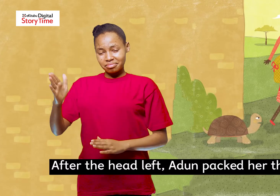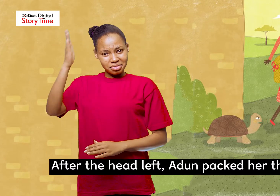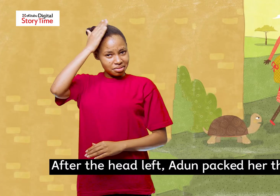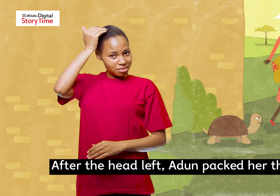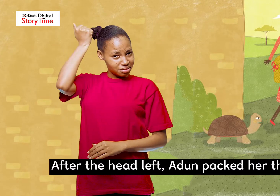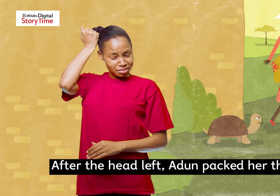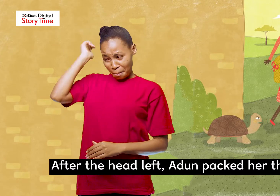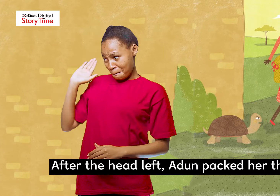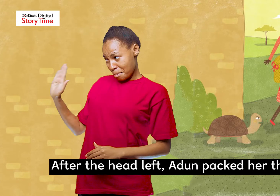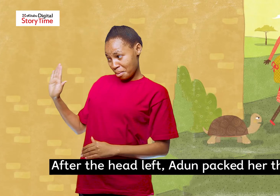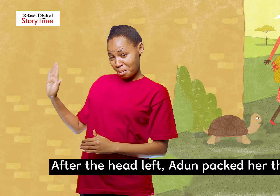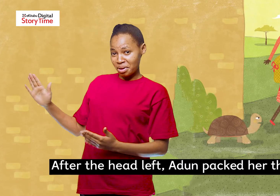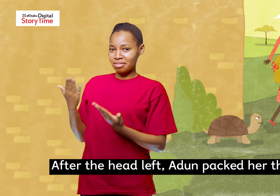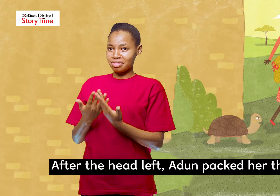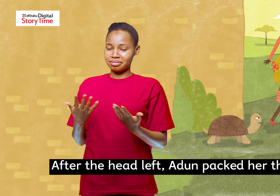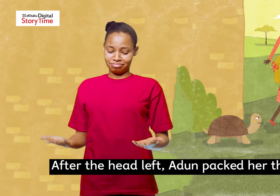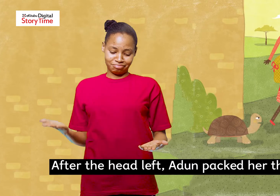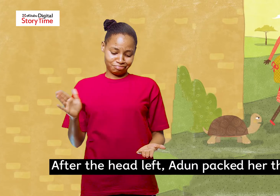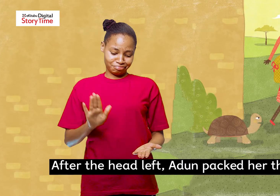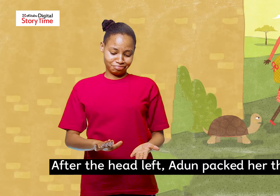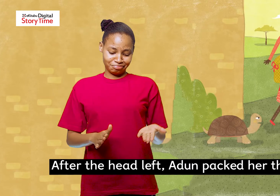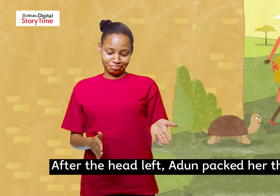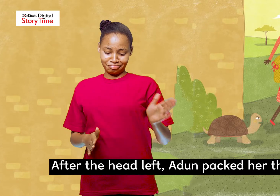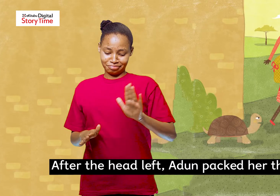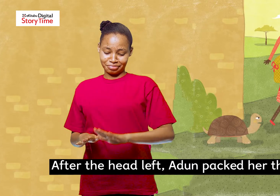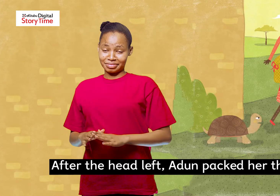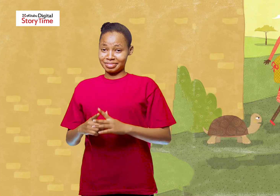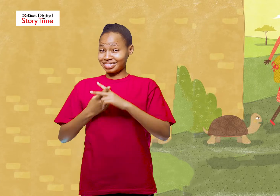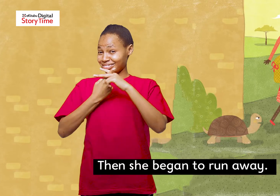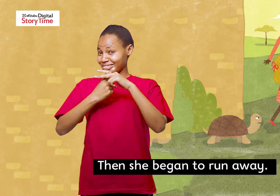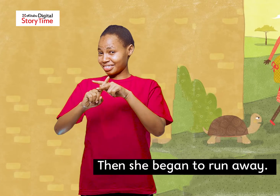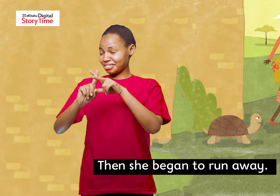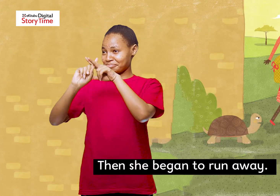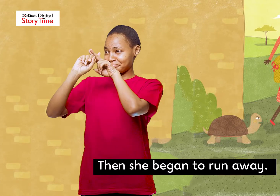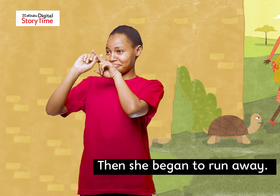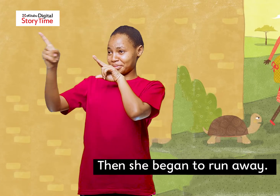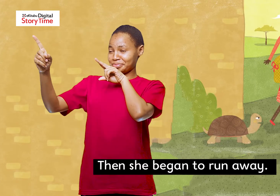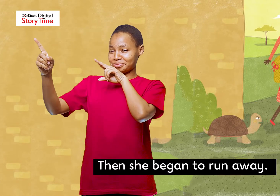After the head left, Adon packed her things. Then she began to run